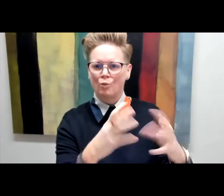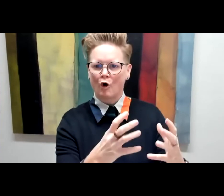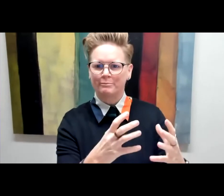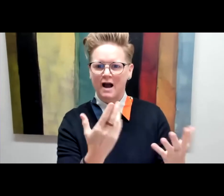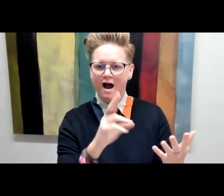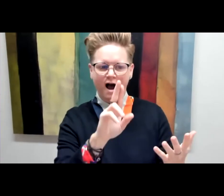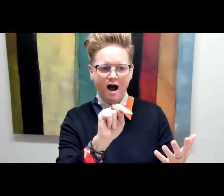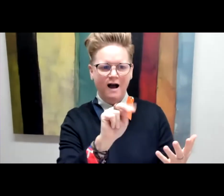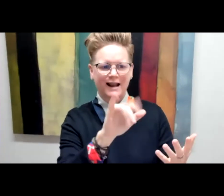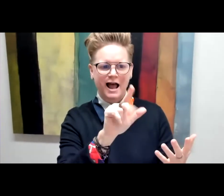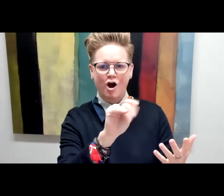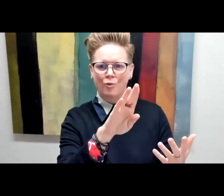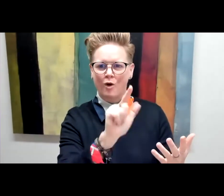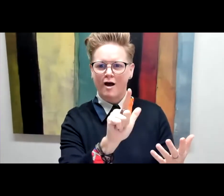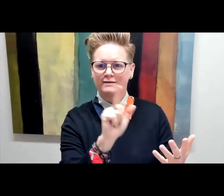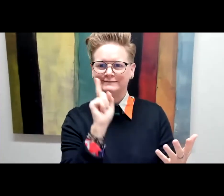signs for